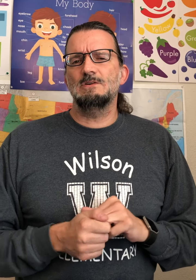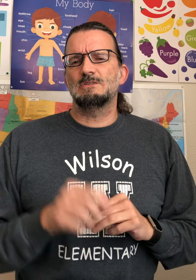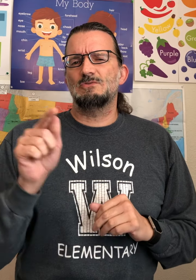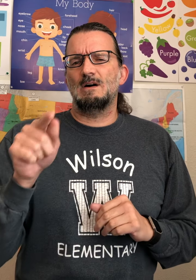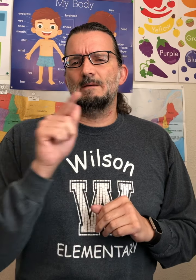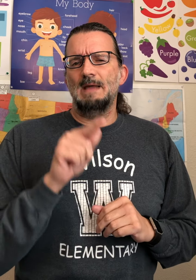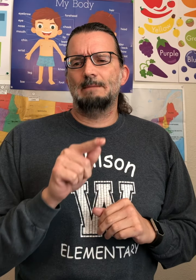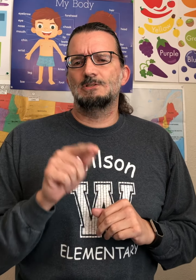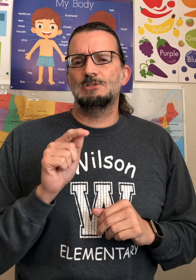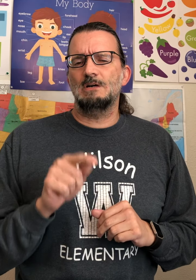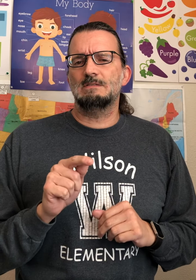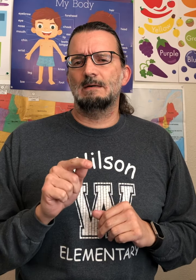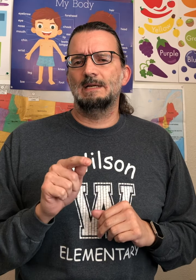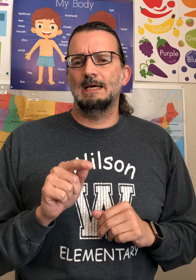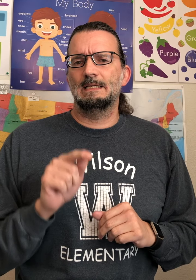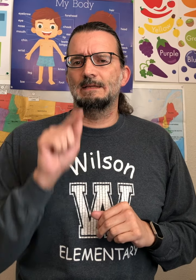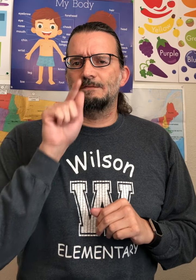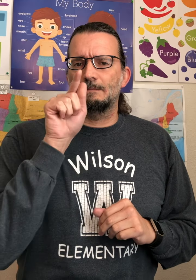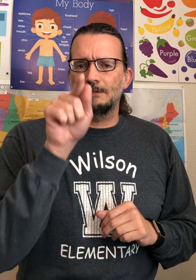can draw a map to show someone how to get from your